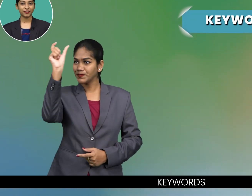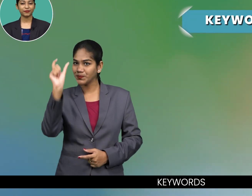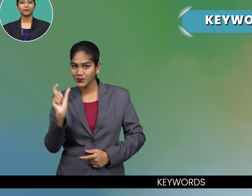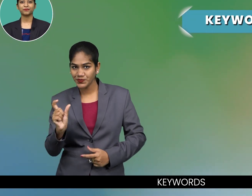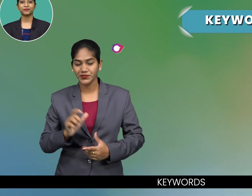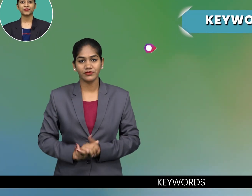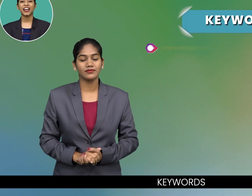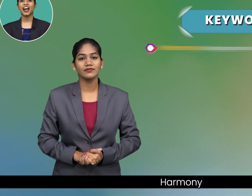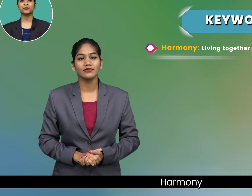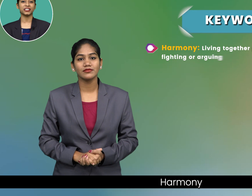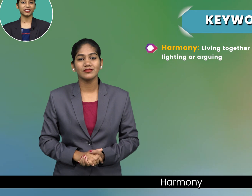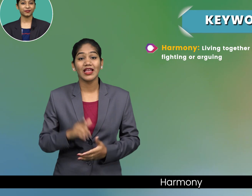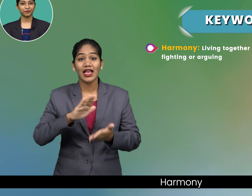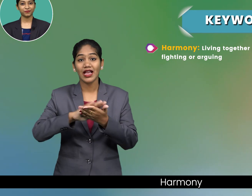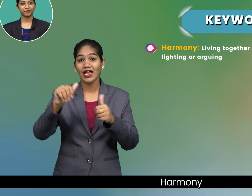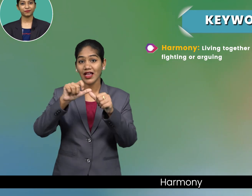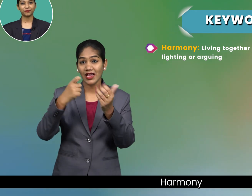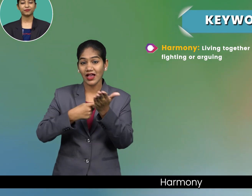Keywords: harmony,